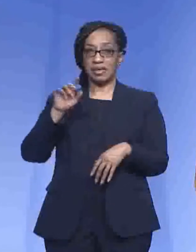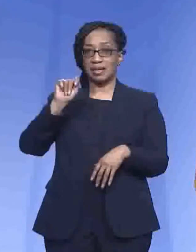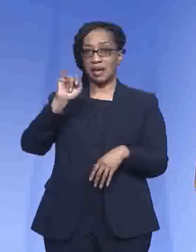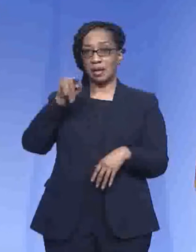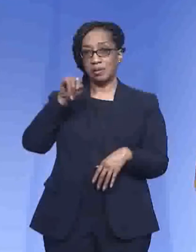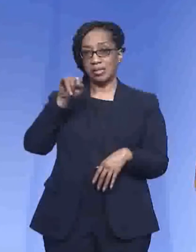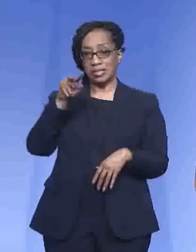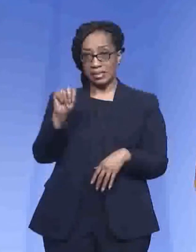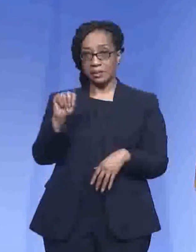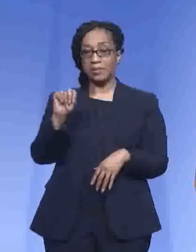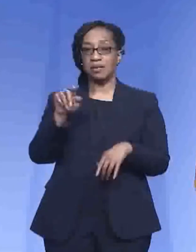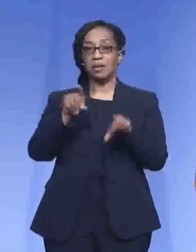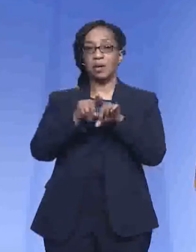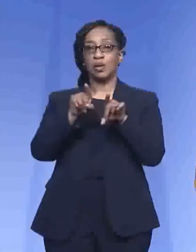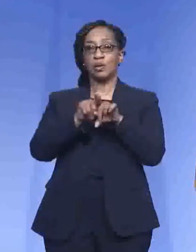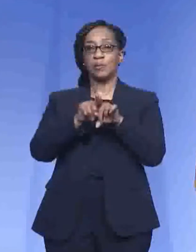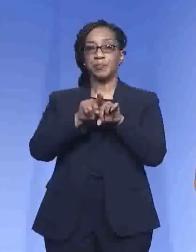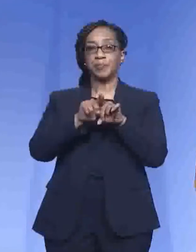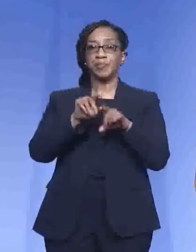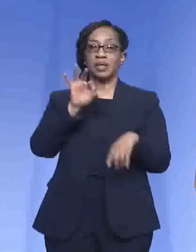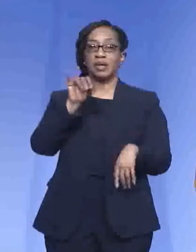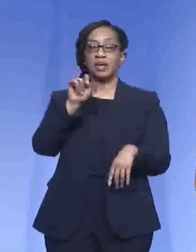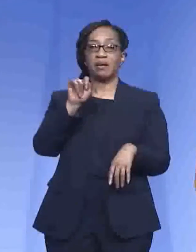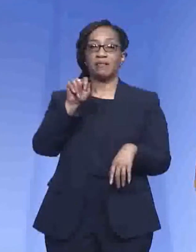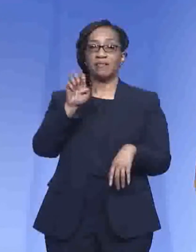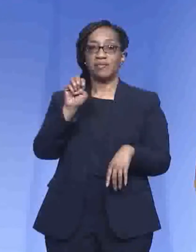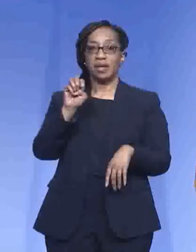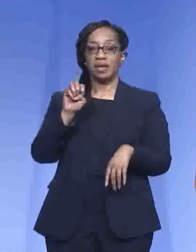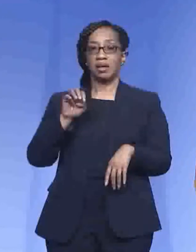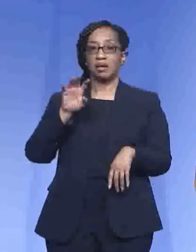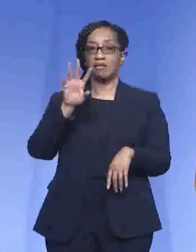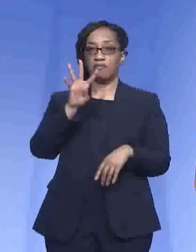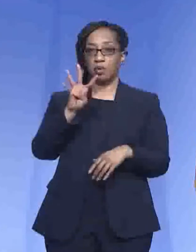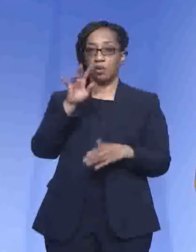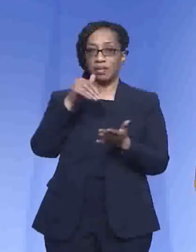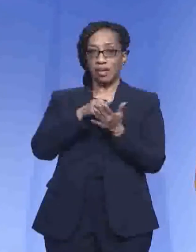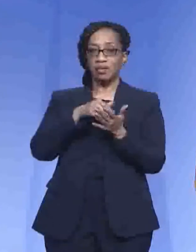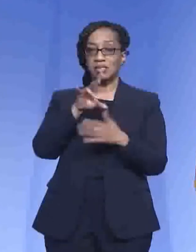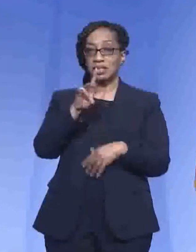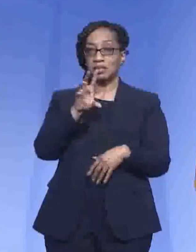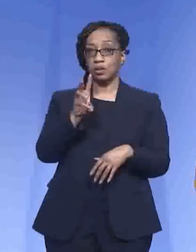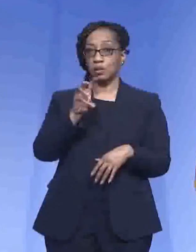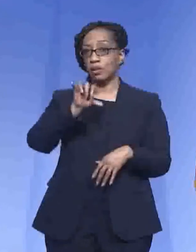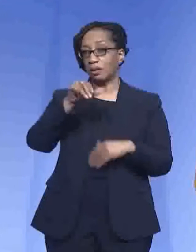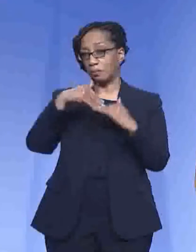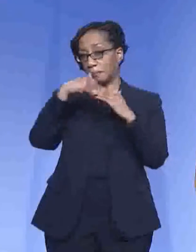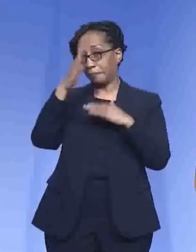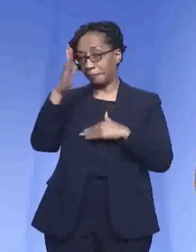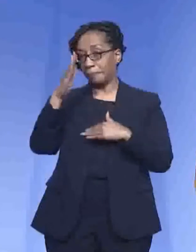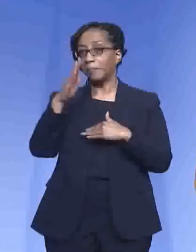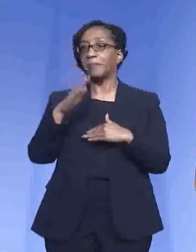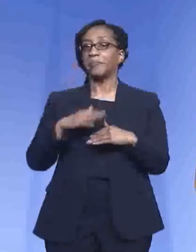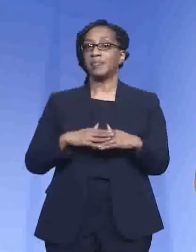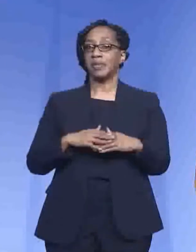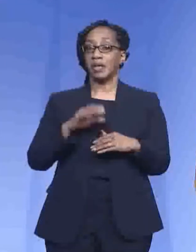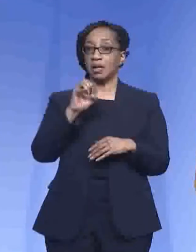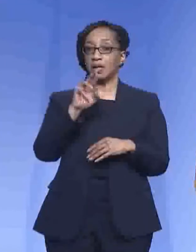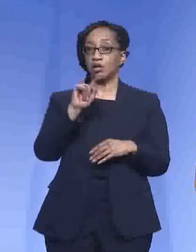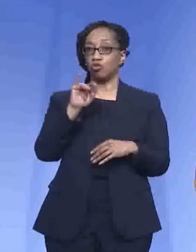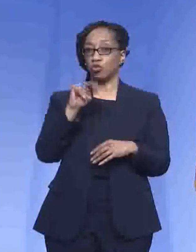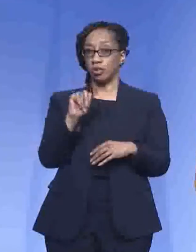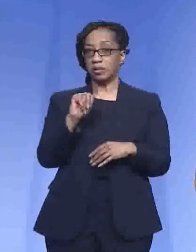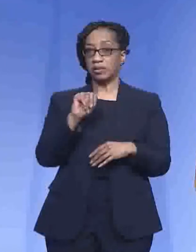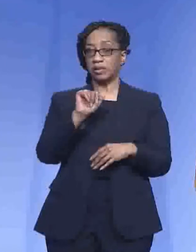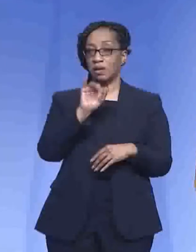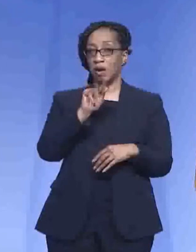County. We've had in Fayette County, 4,637 cases reported so far. Crittenden County,